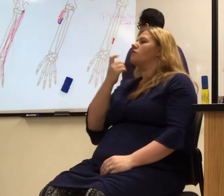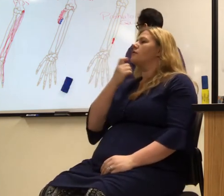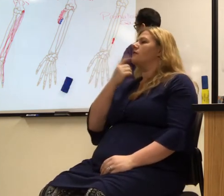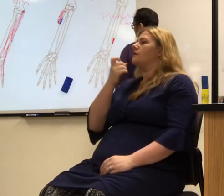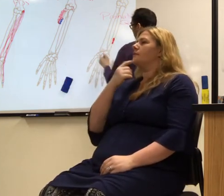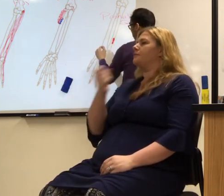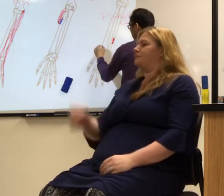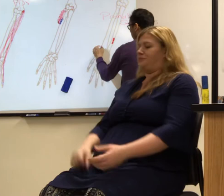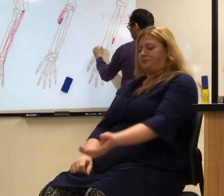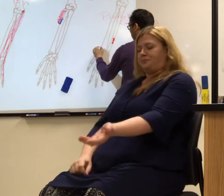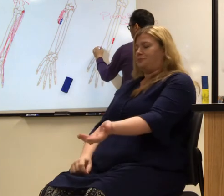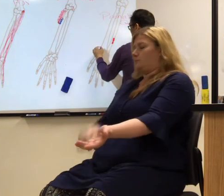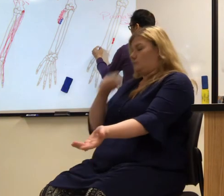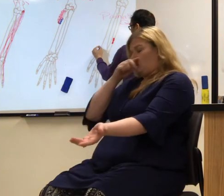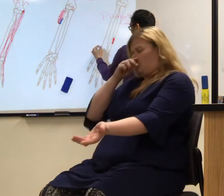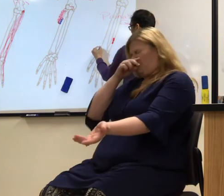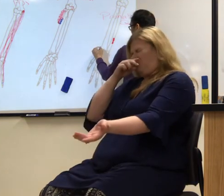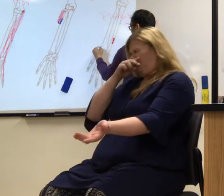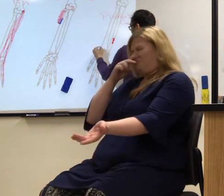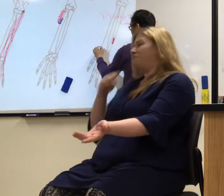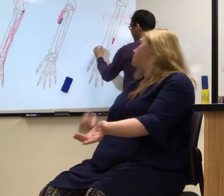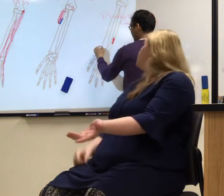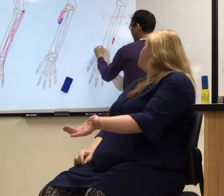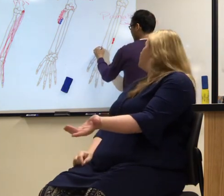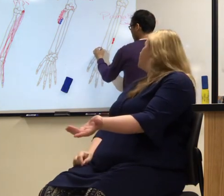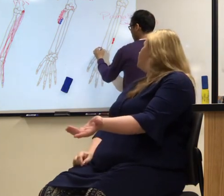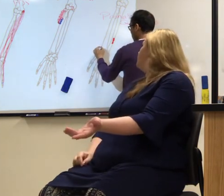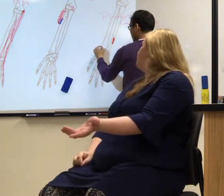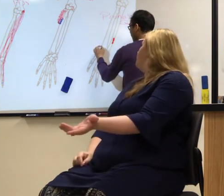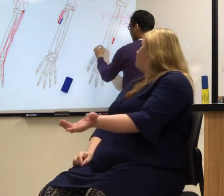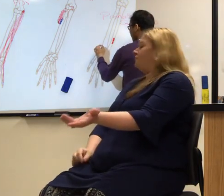Then right around here for radius.